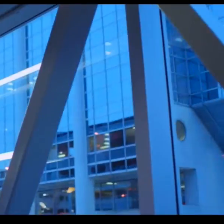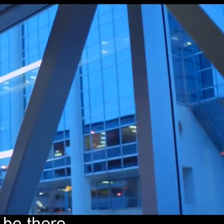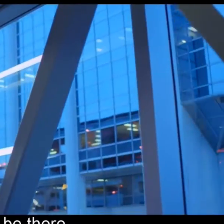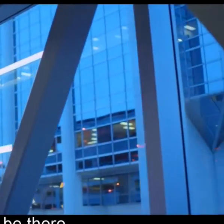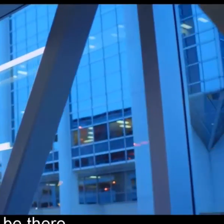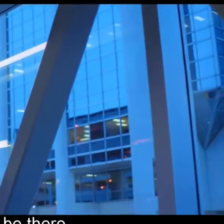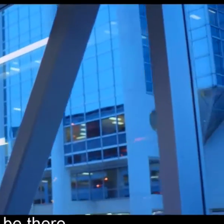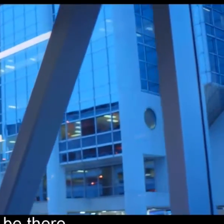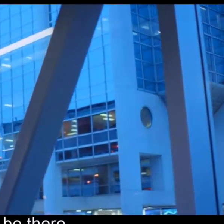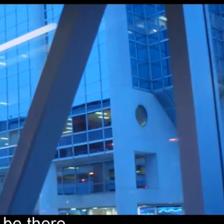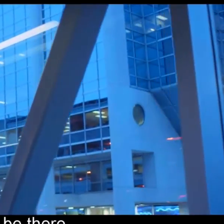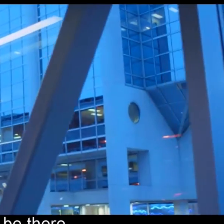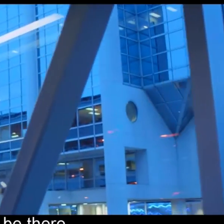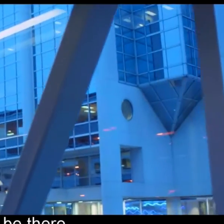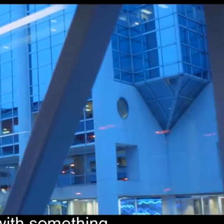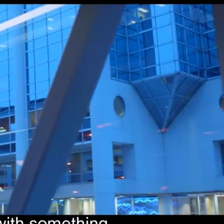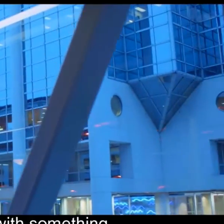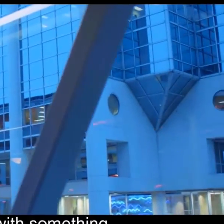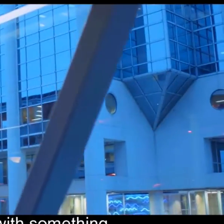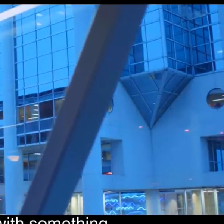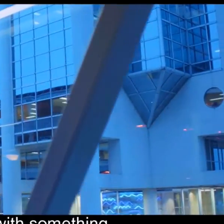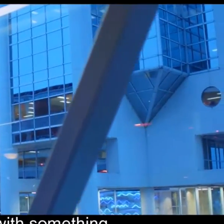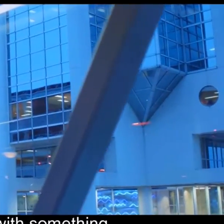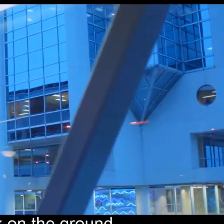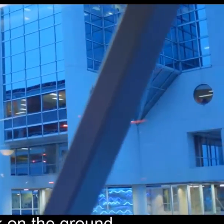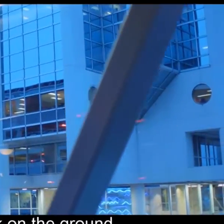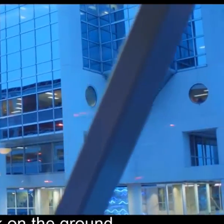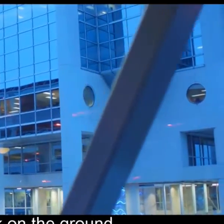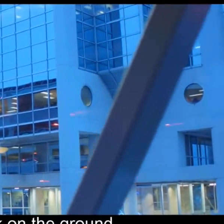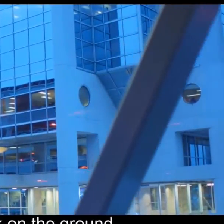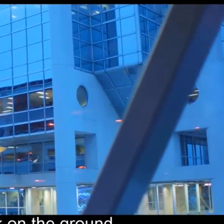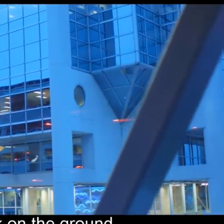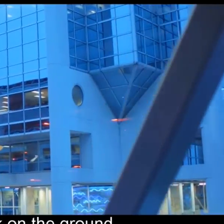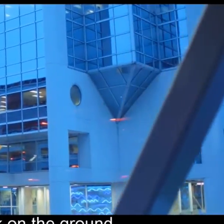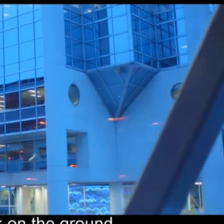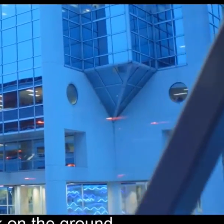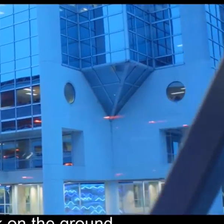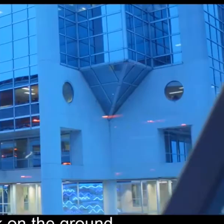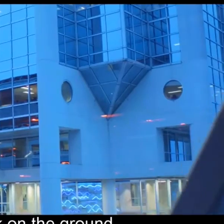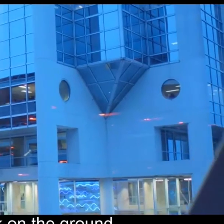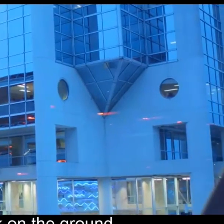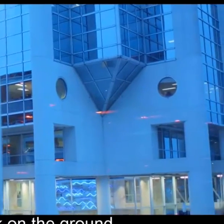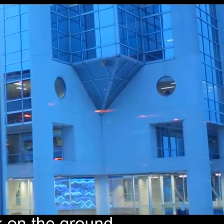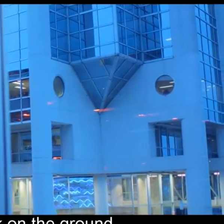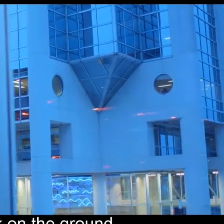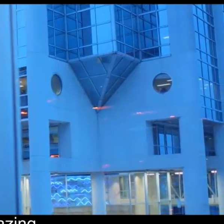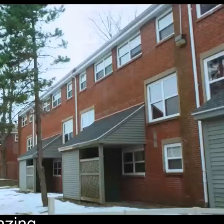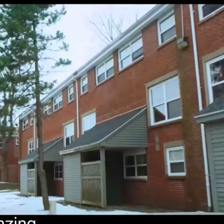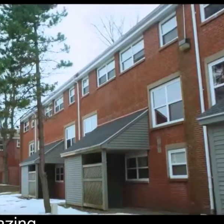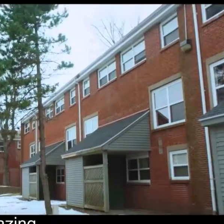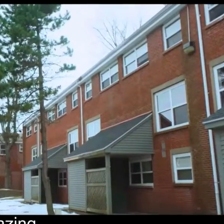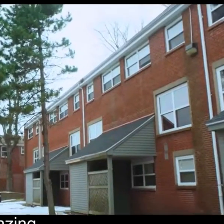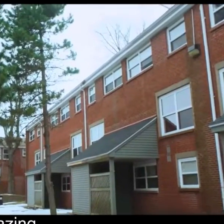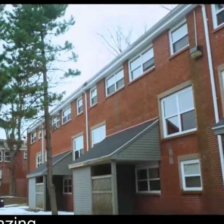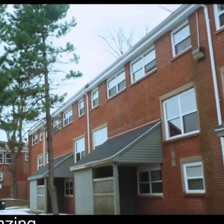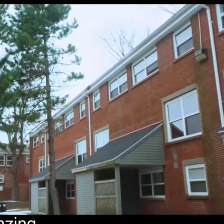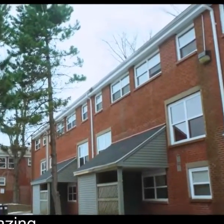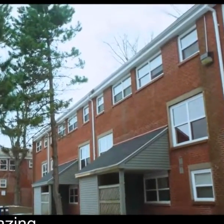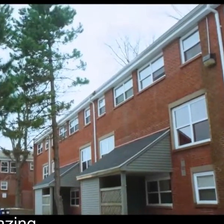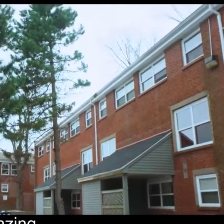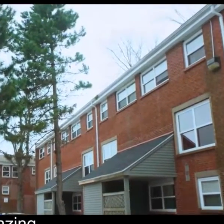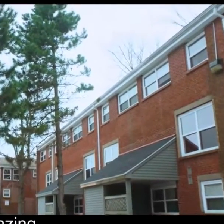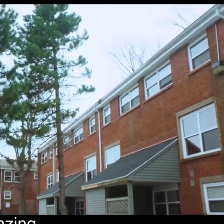Being able to be there and provide them with something to get their feet back on the ground. It was